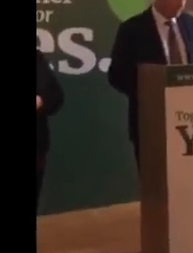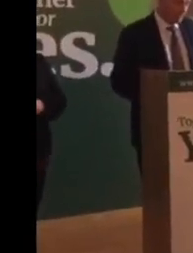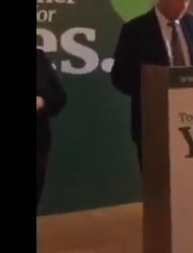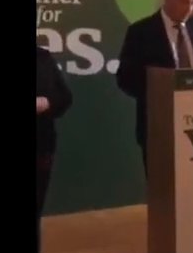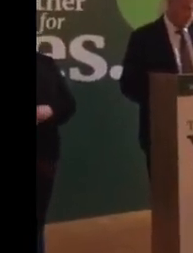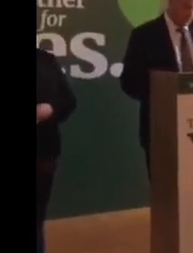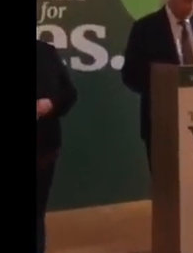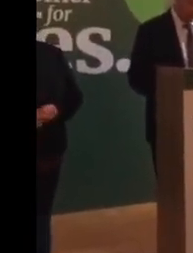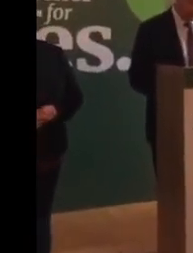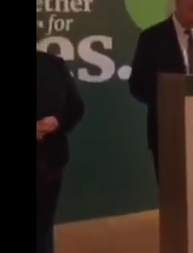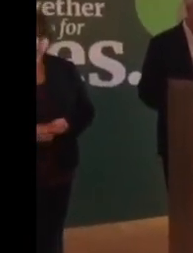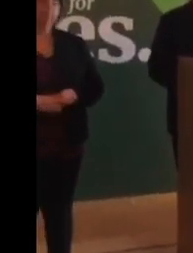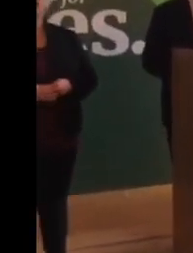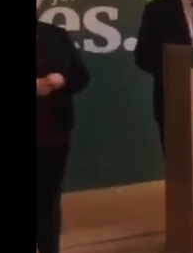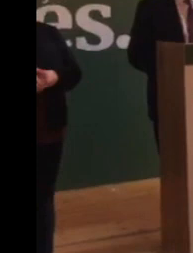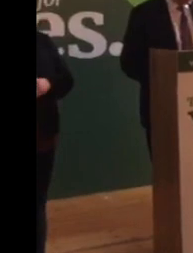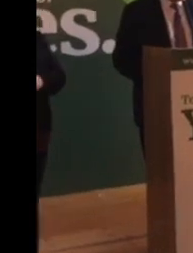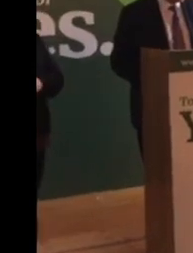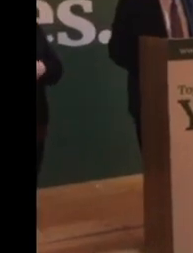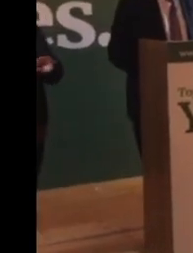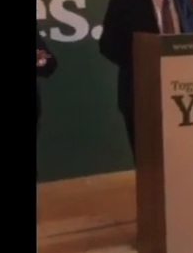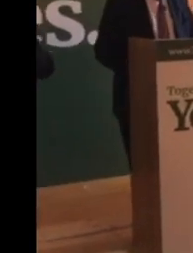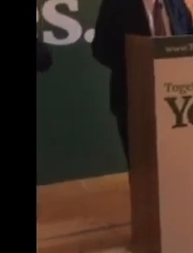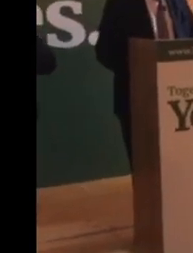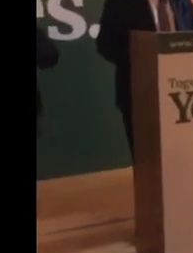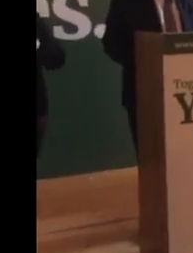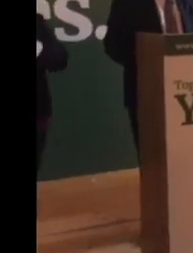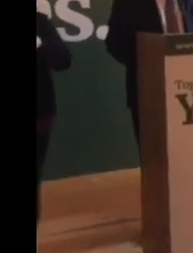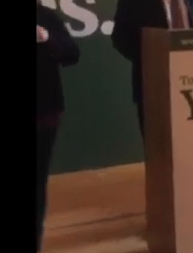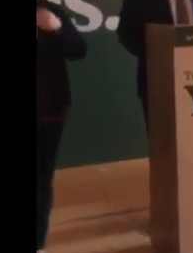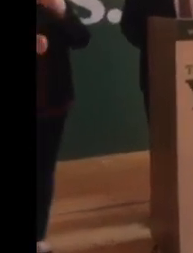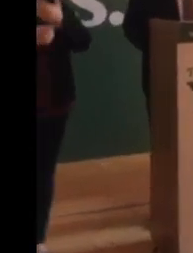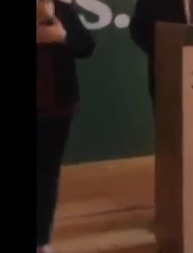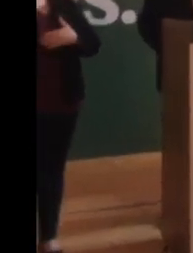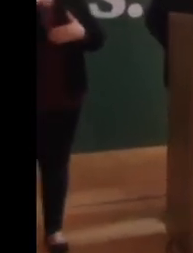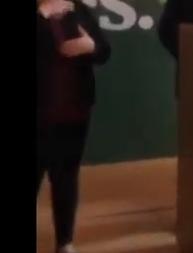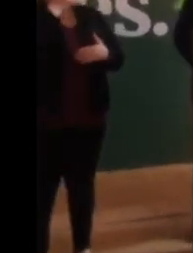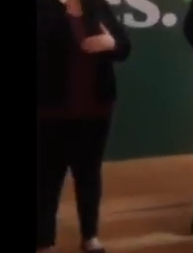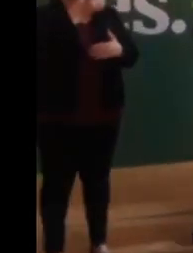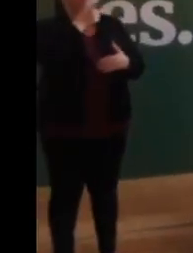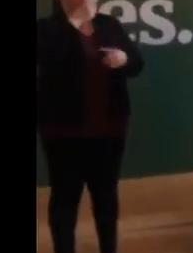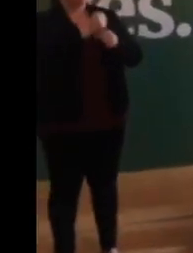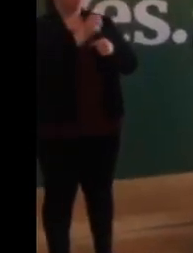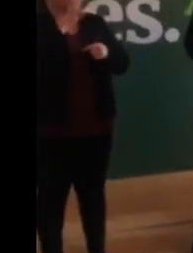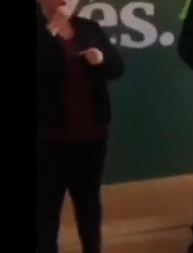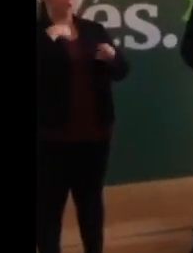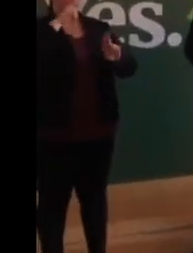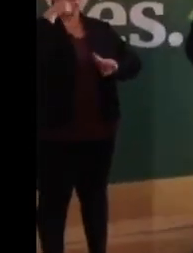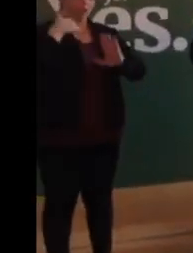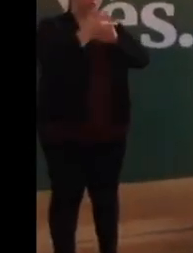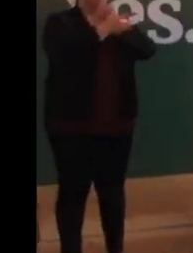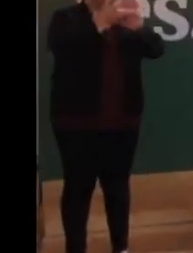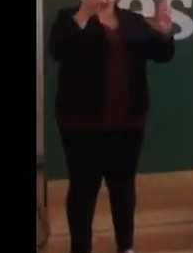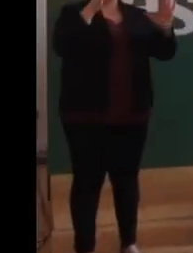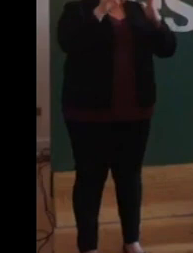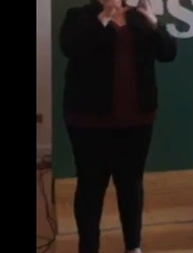However, I am going to address the issues that I've been asked to talk about, and that really is why we should repeal the Eighth Amendment